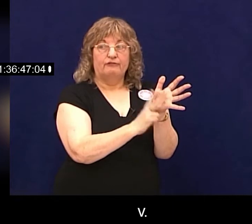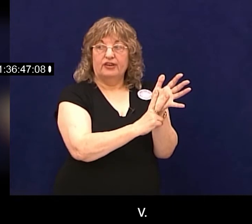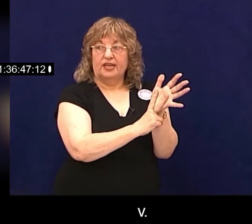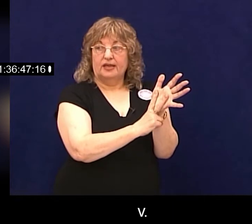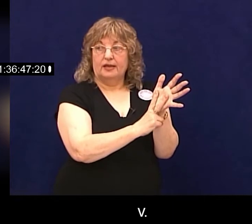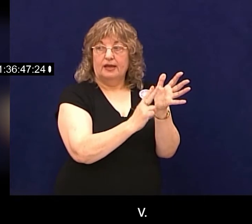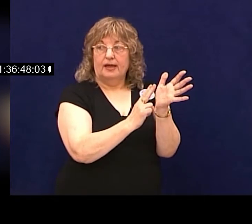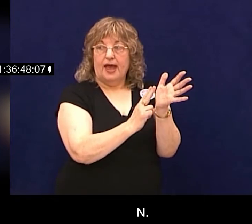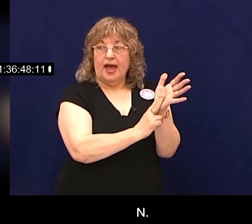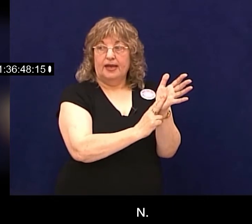N-O-V.